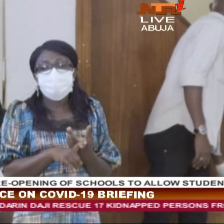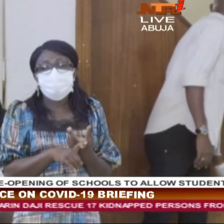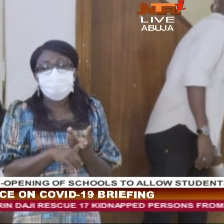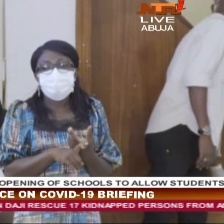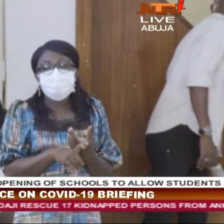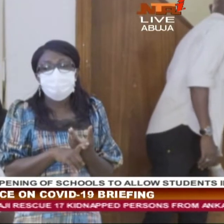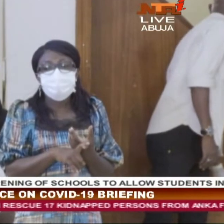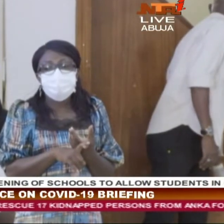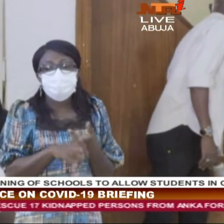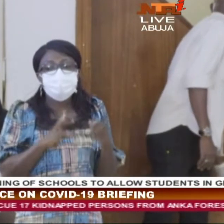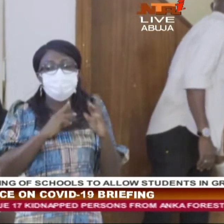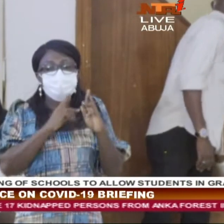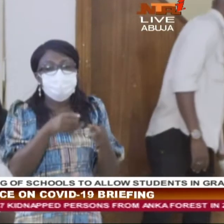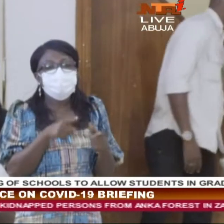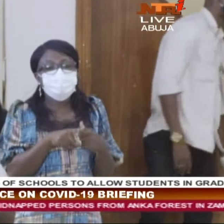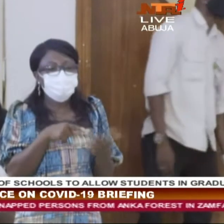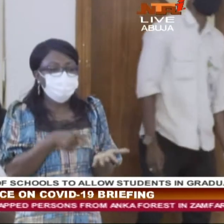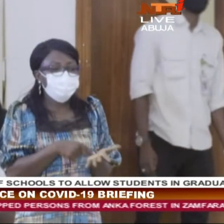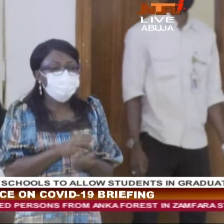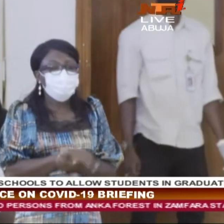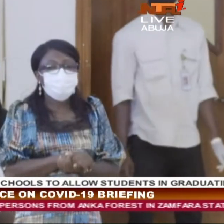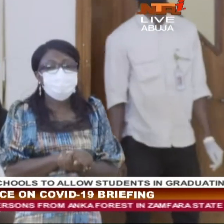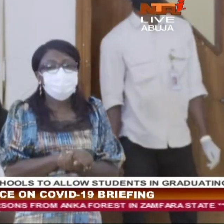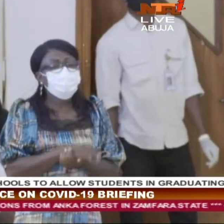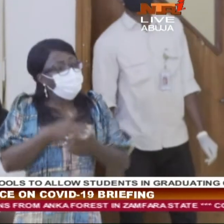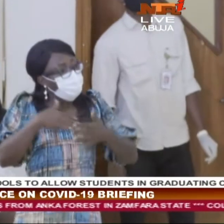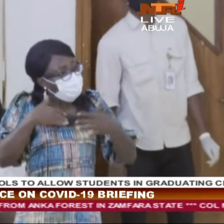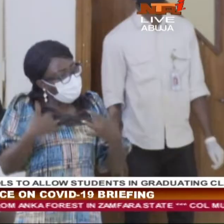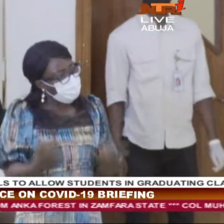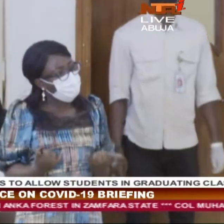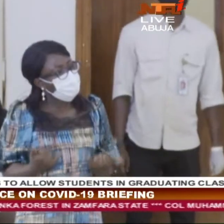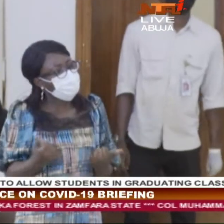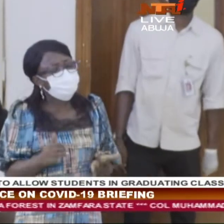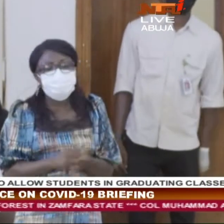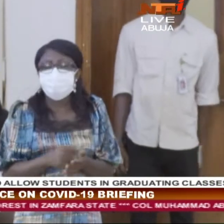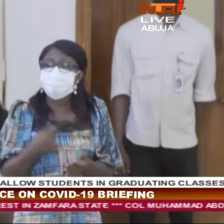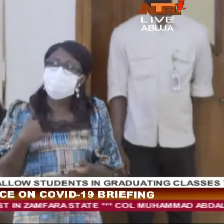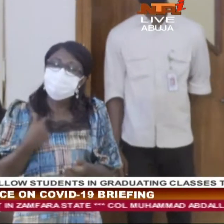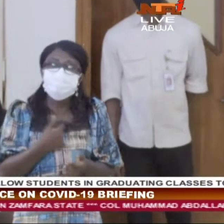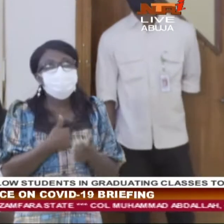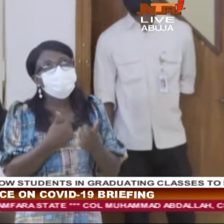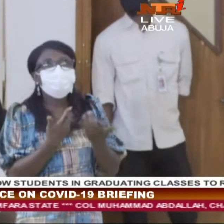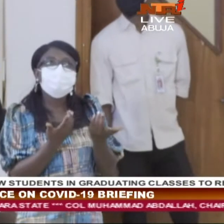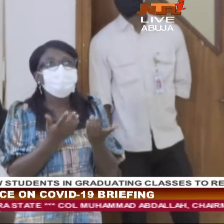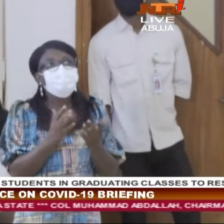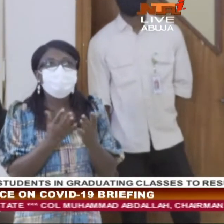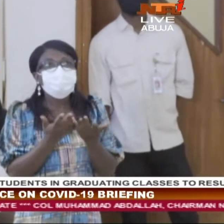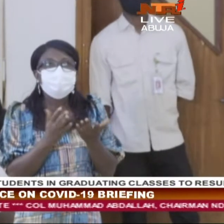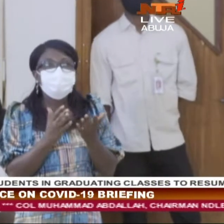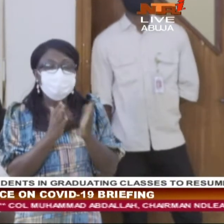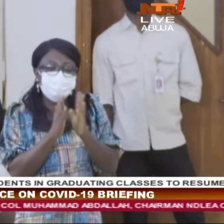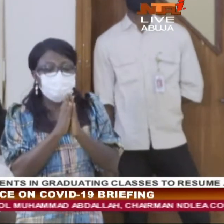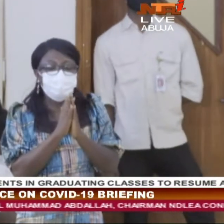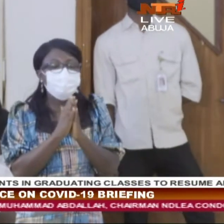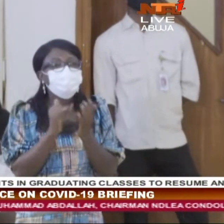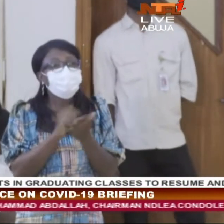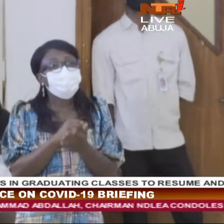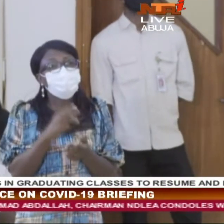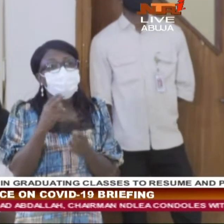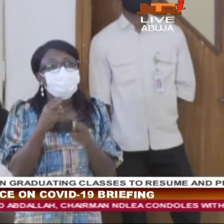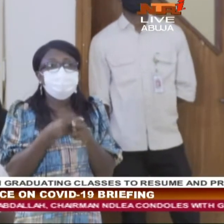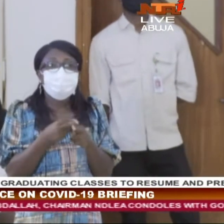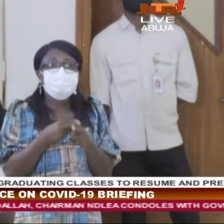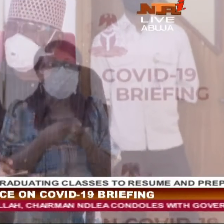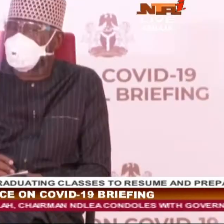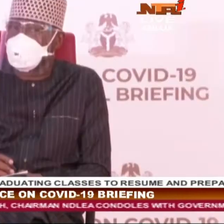to respond to this. Now that we are anticipating that soon the local flights will be open, there is